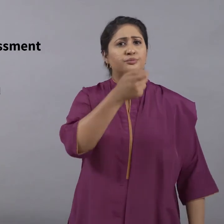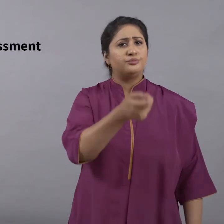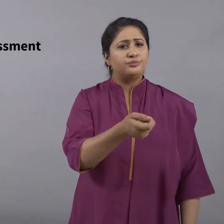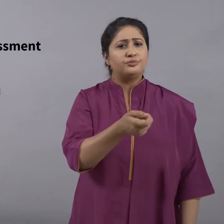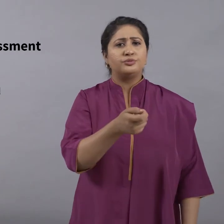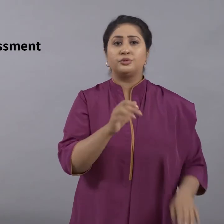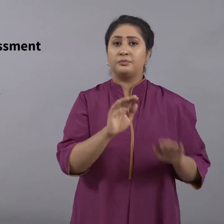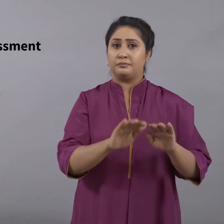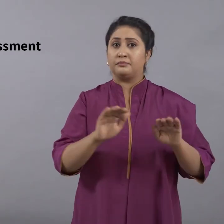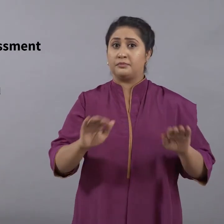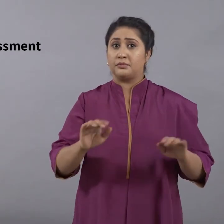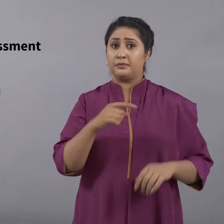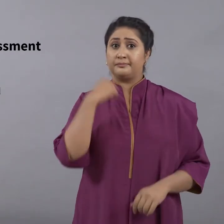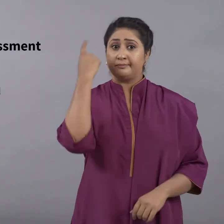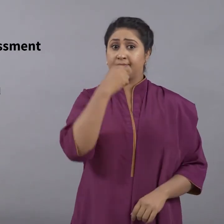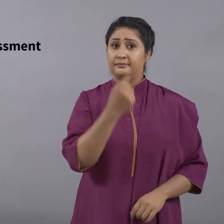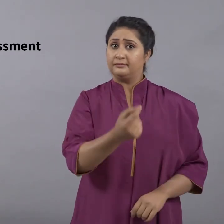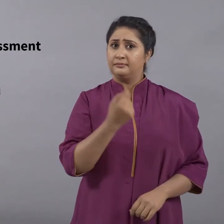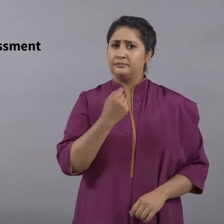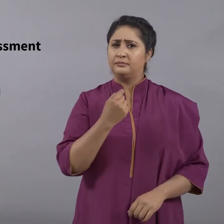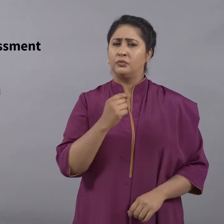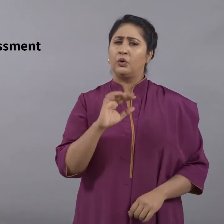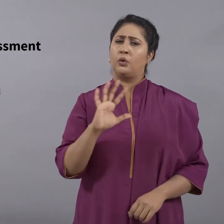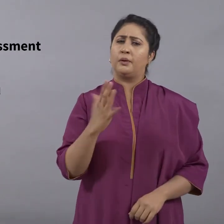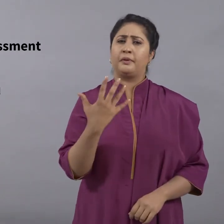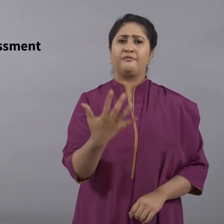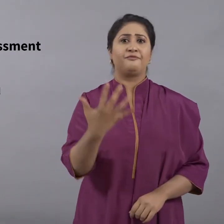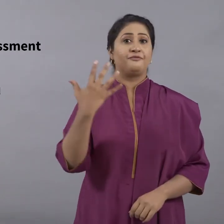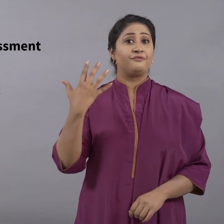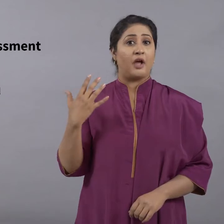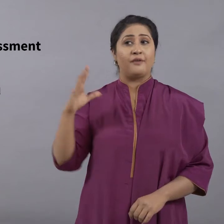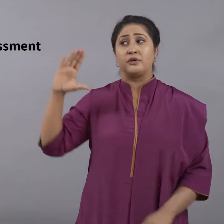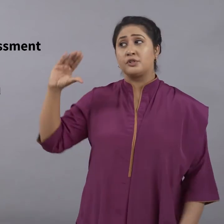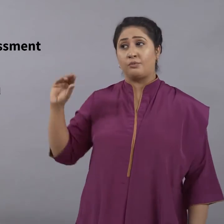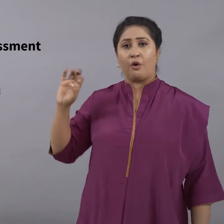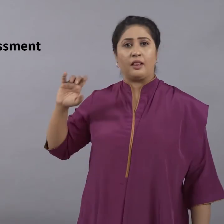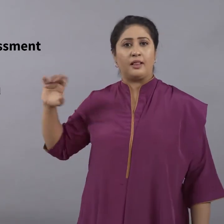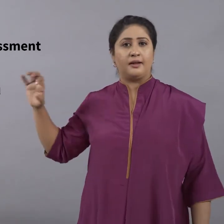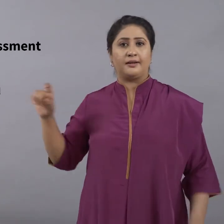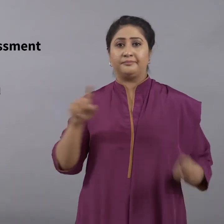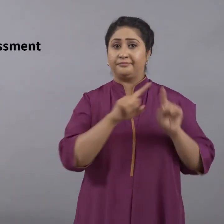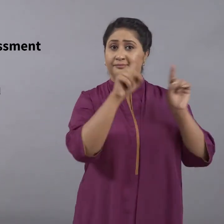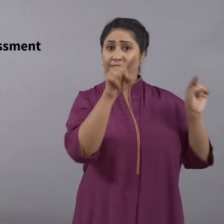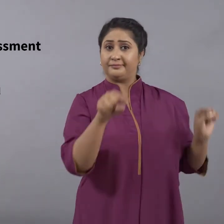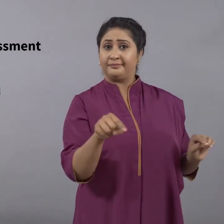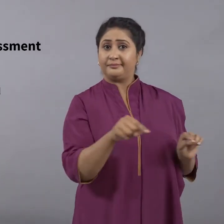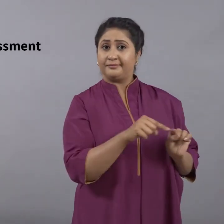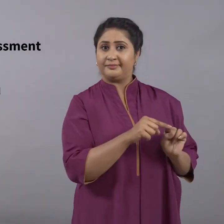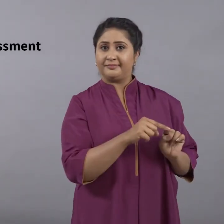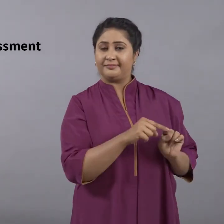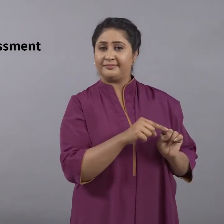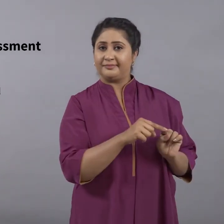Ask the student to recognize any 5 small letters / alphabets from the letter list.